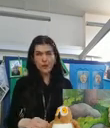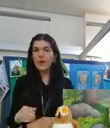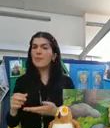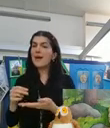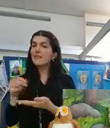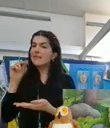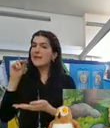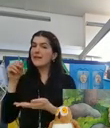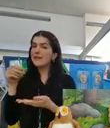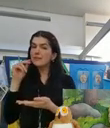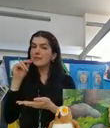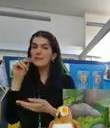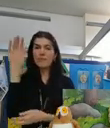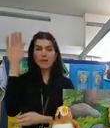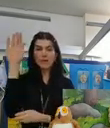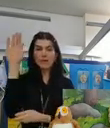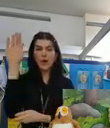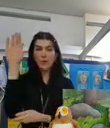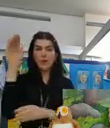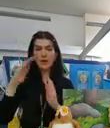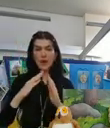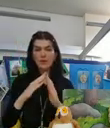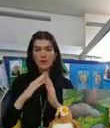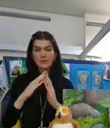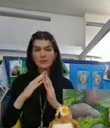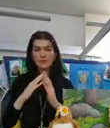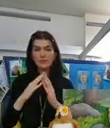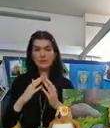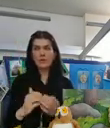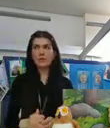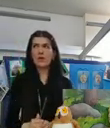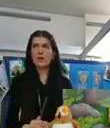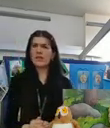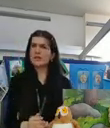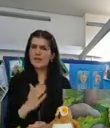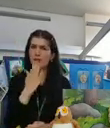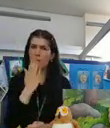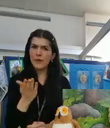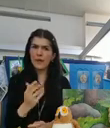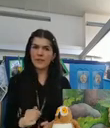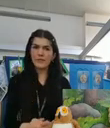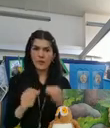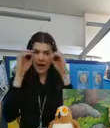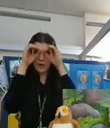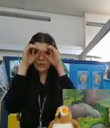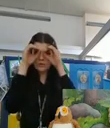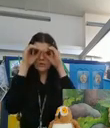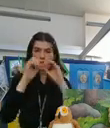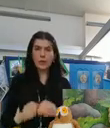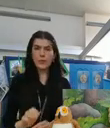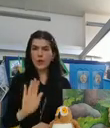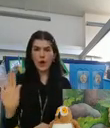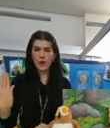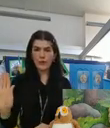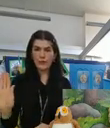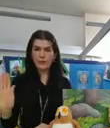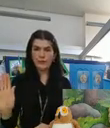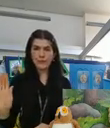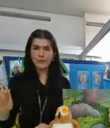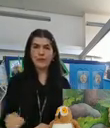come and have tea in my treetop house." "It's terribly nice of you, owl, but no.